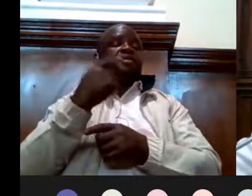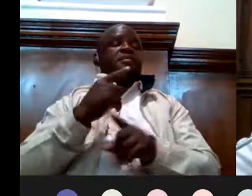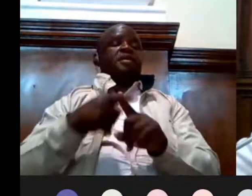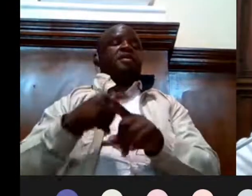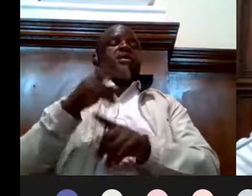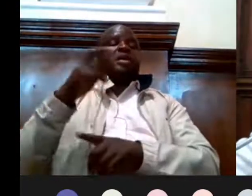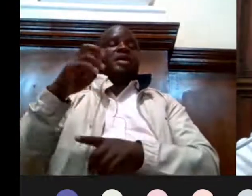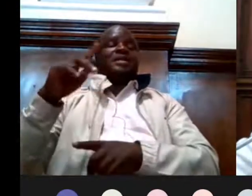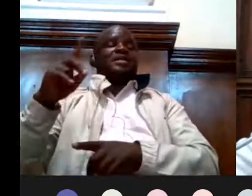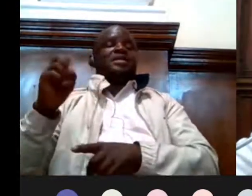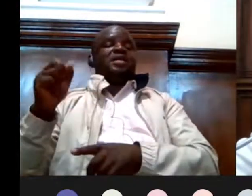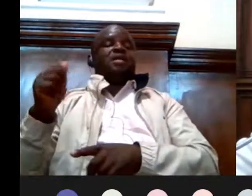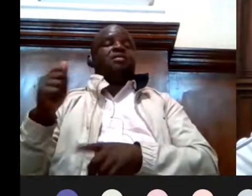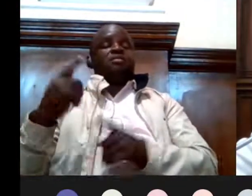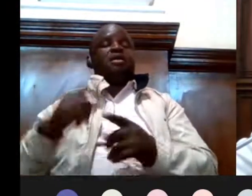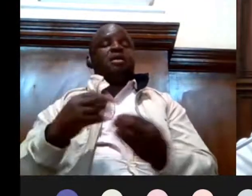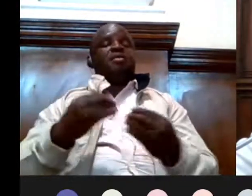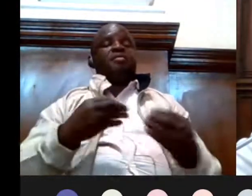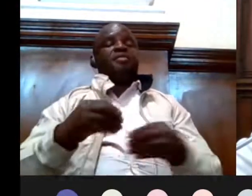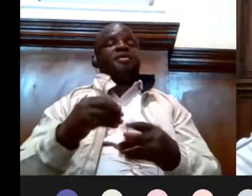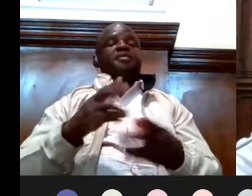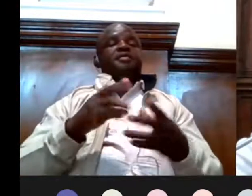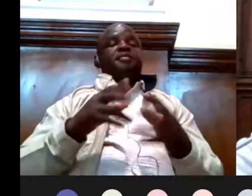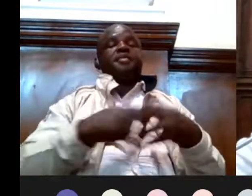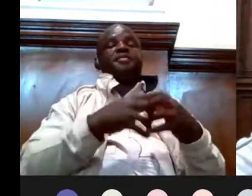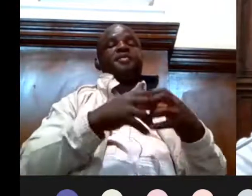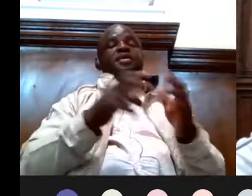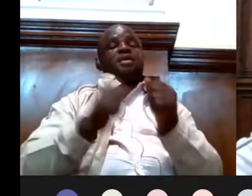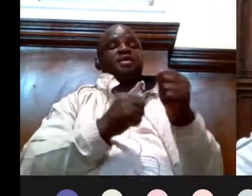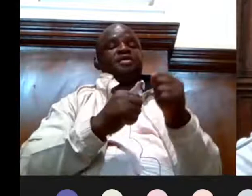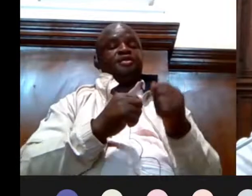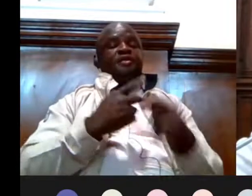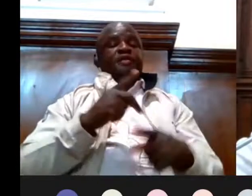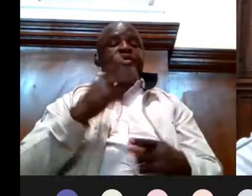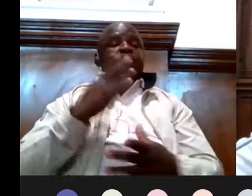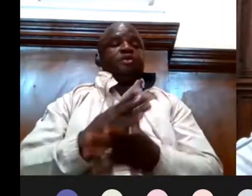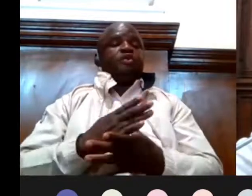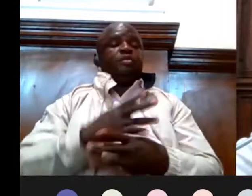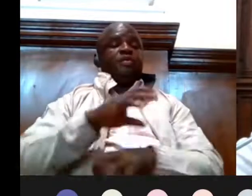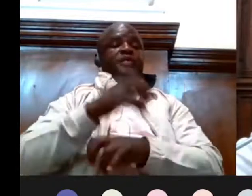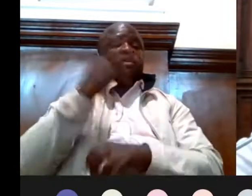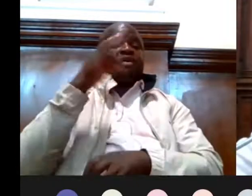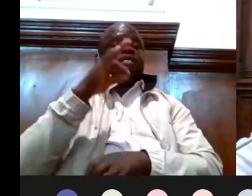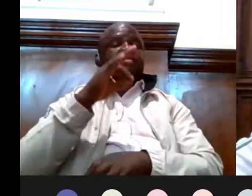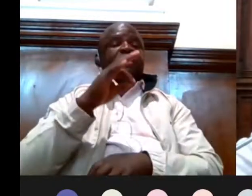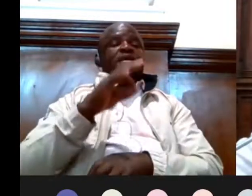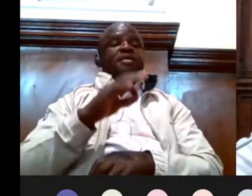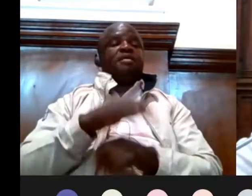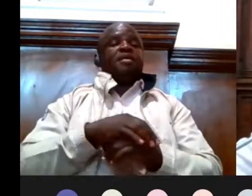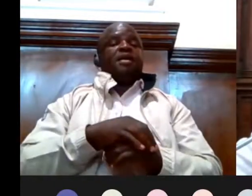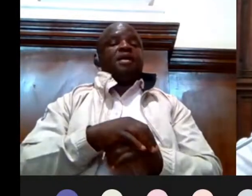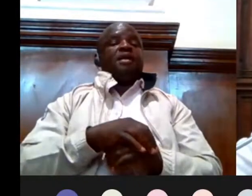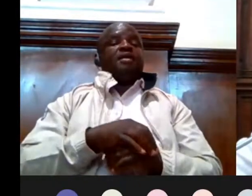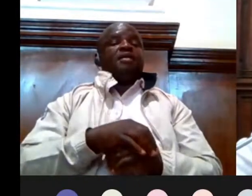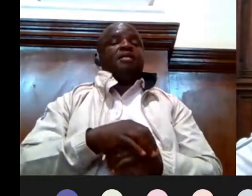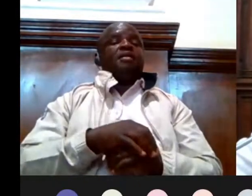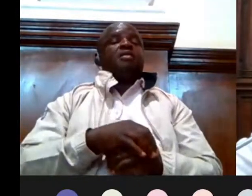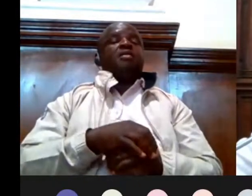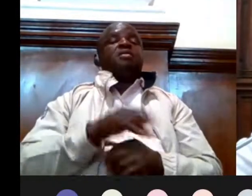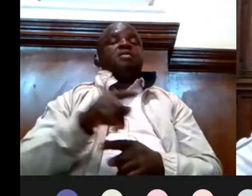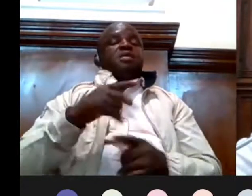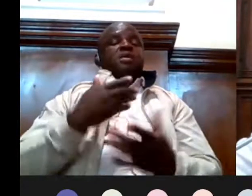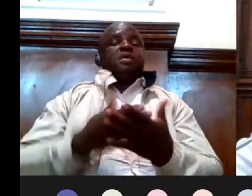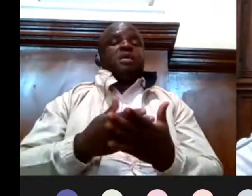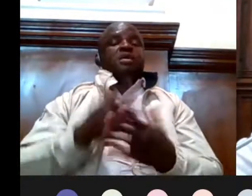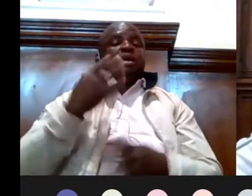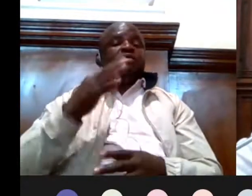the process of developing a strategy to ensure that the provincial government leverages on government